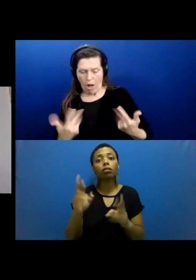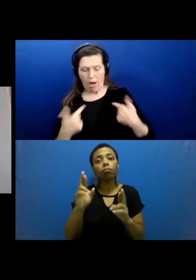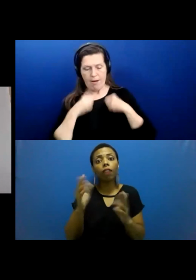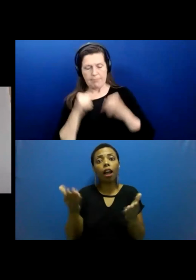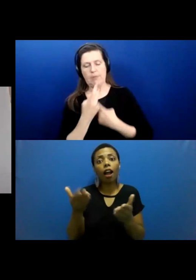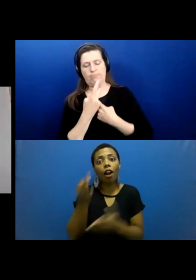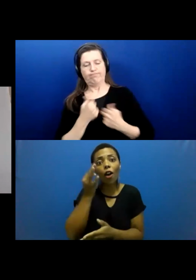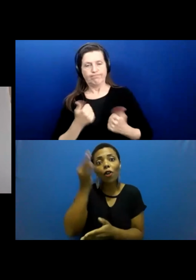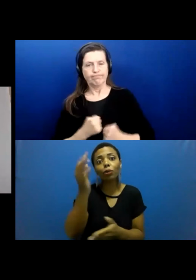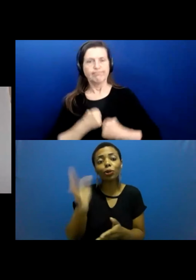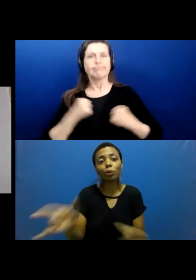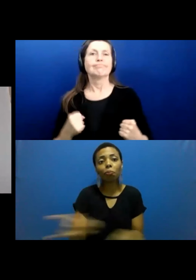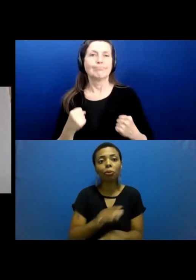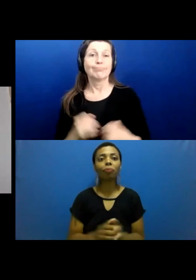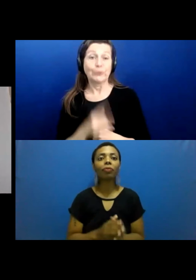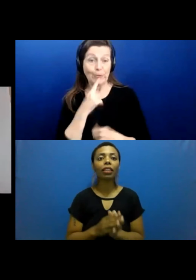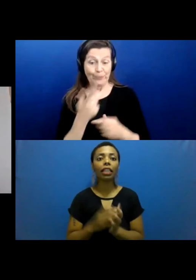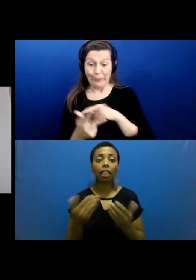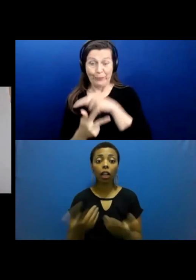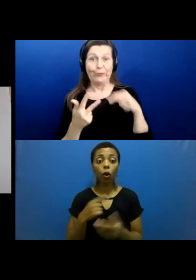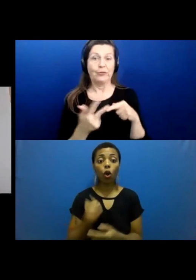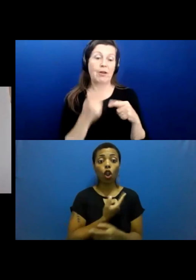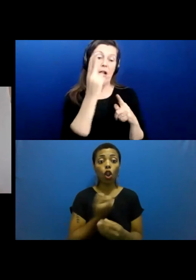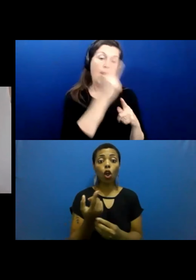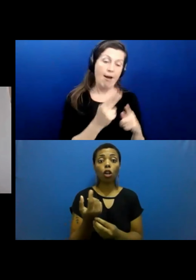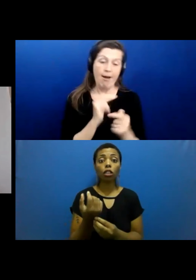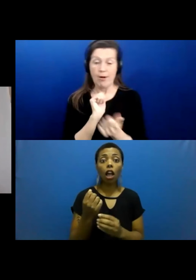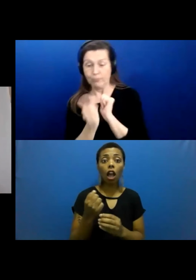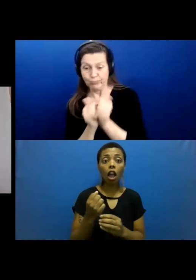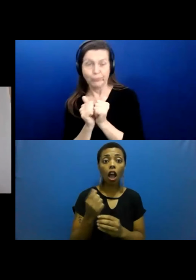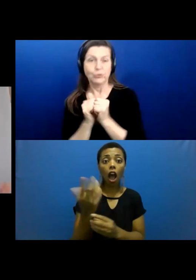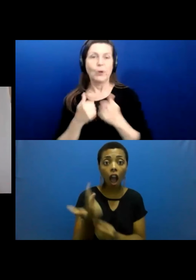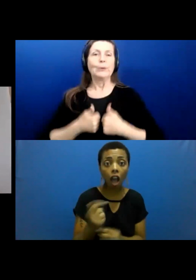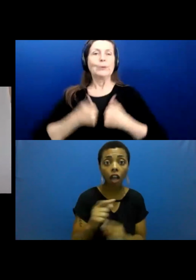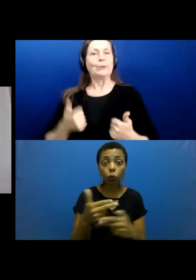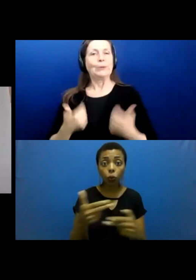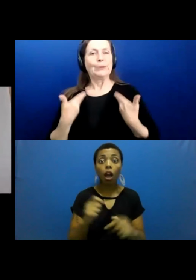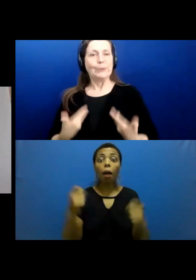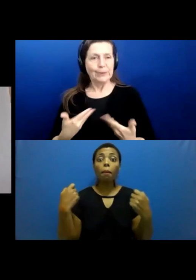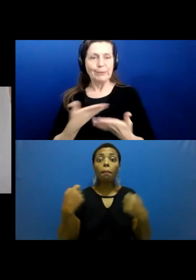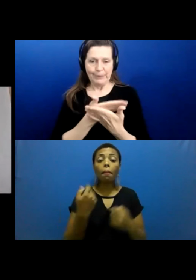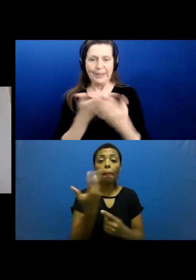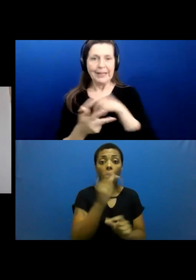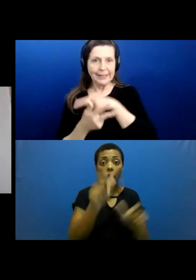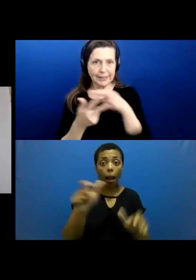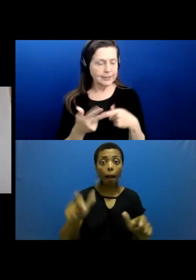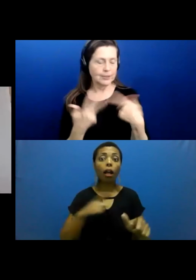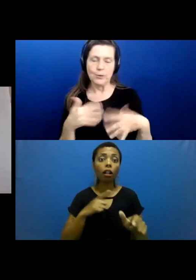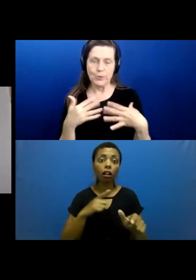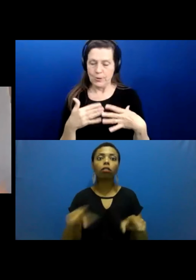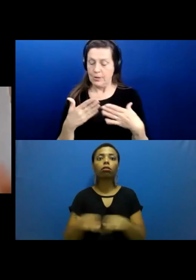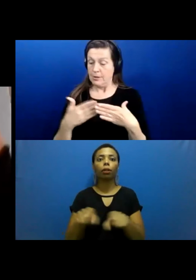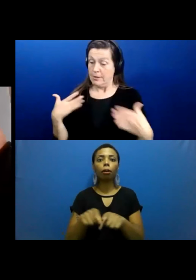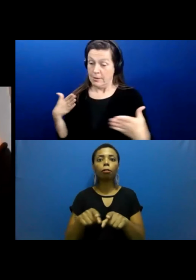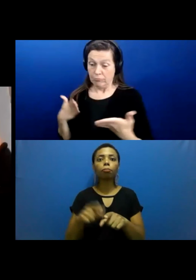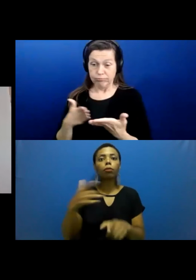So art, sports and wellbeing, they are inclusive and inspirational. And some of the things that they've been doing over the